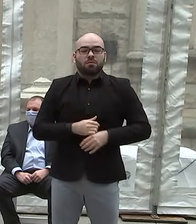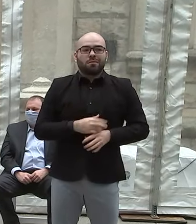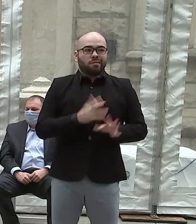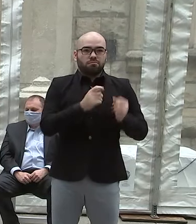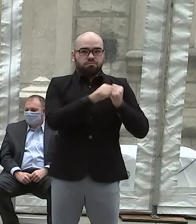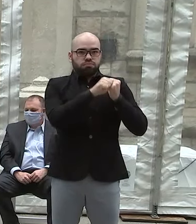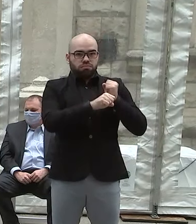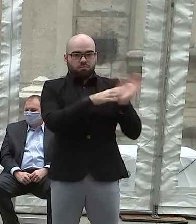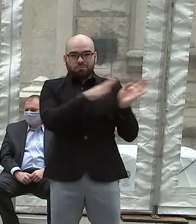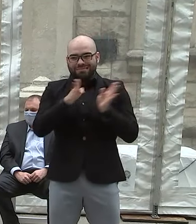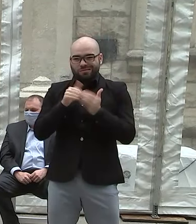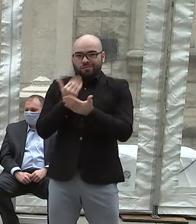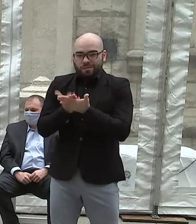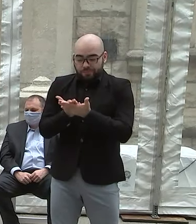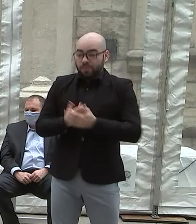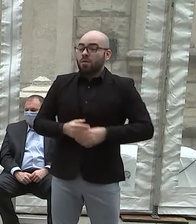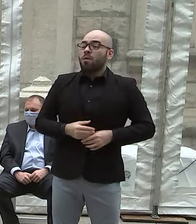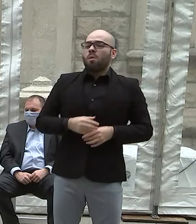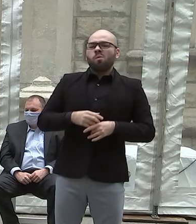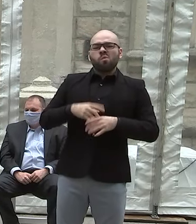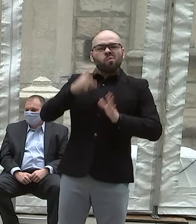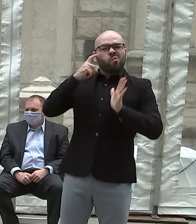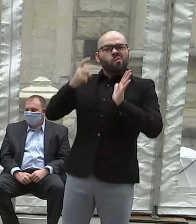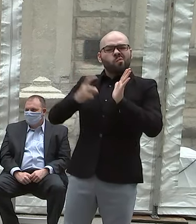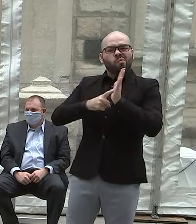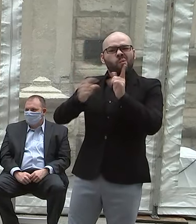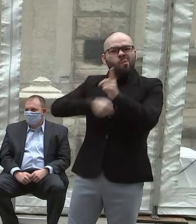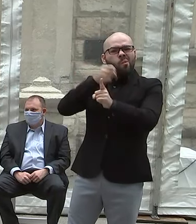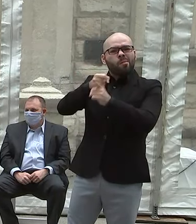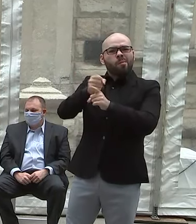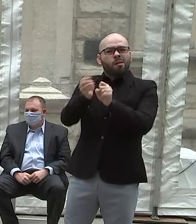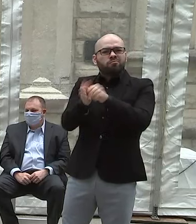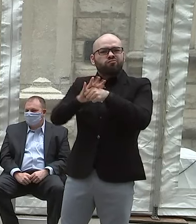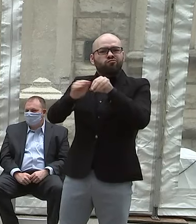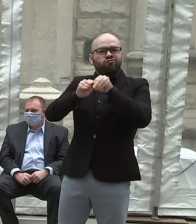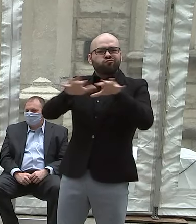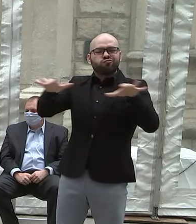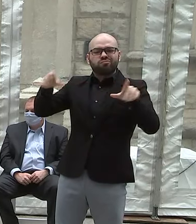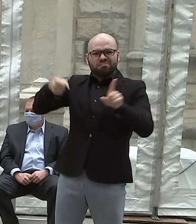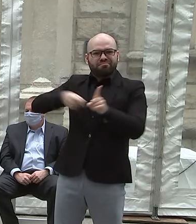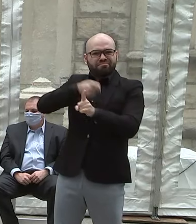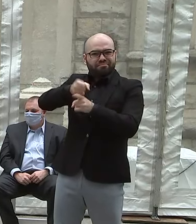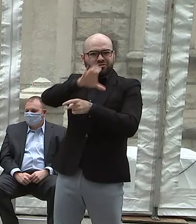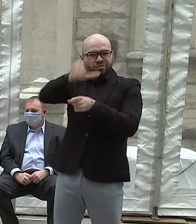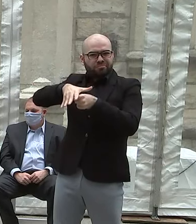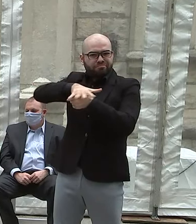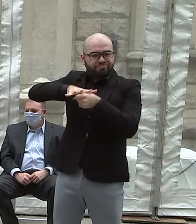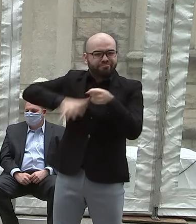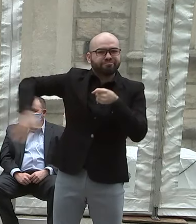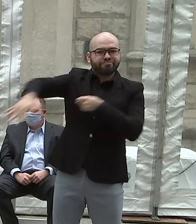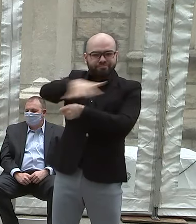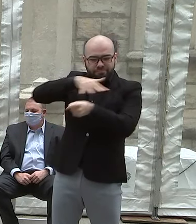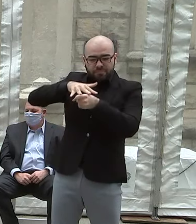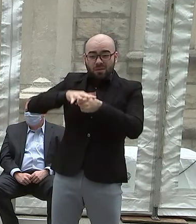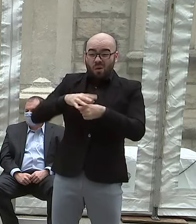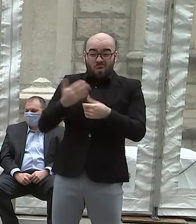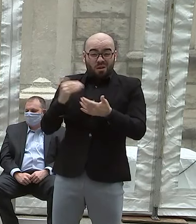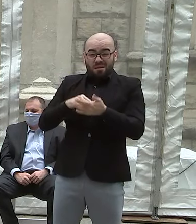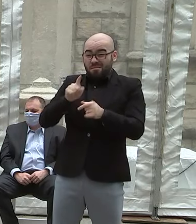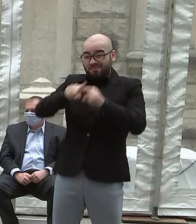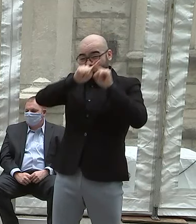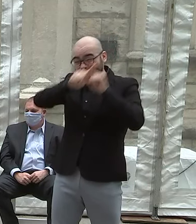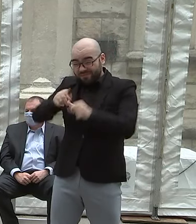we look at the impact of COVID-19 on our region, we have to continue to rely on a science-based and data-driven